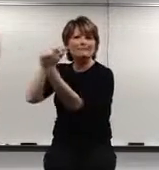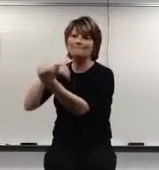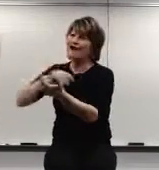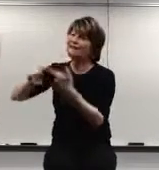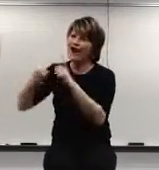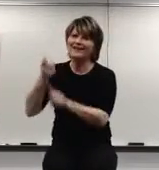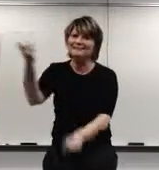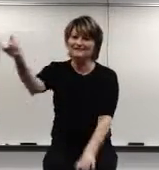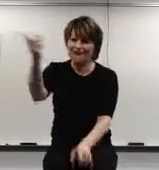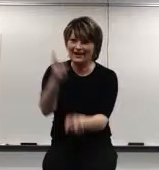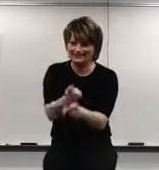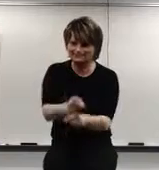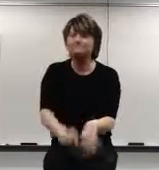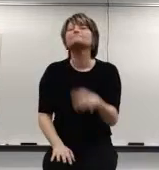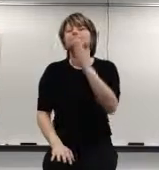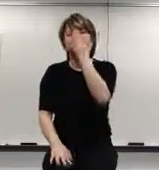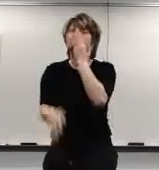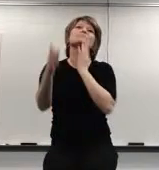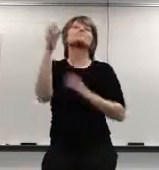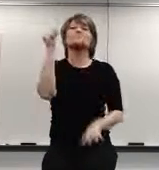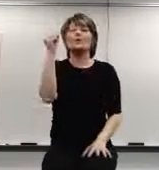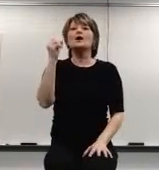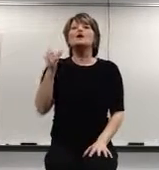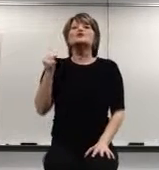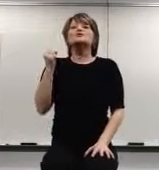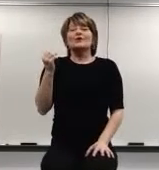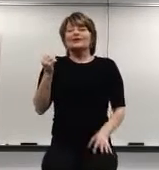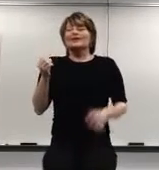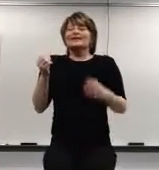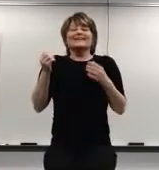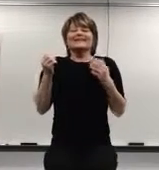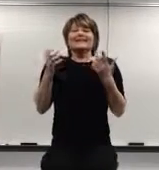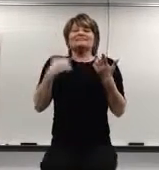I'll help. He's my friend, right? I'll help. So